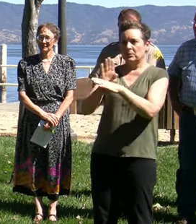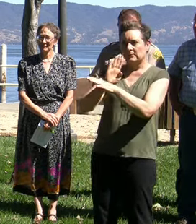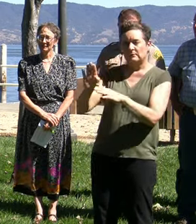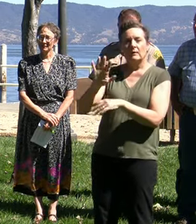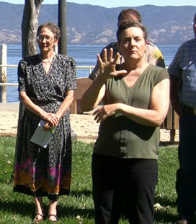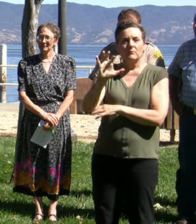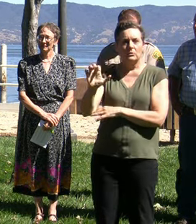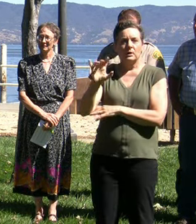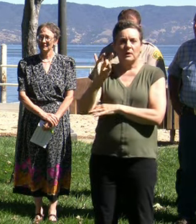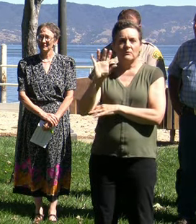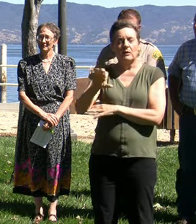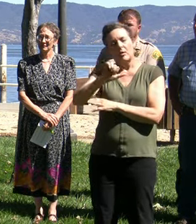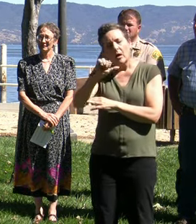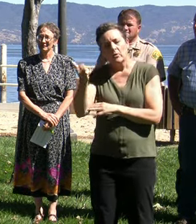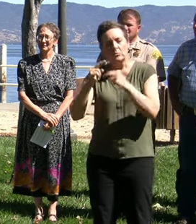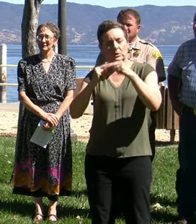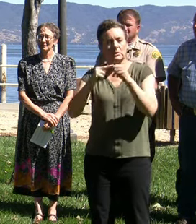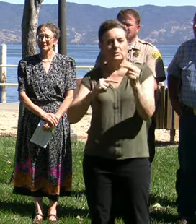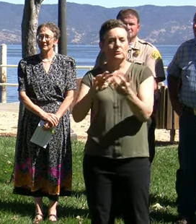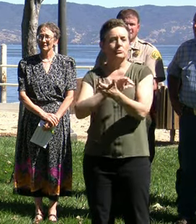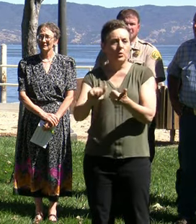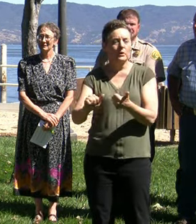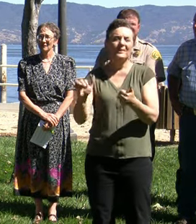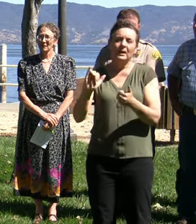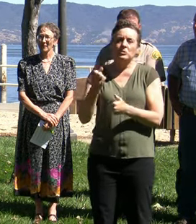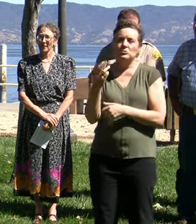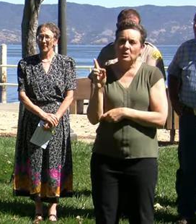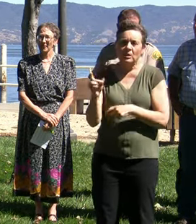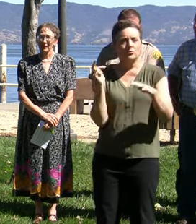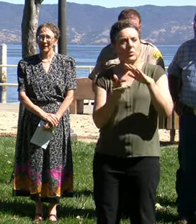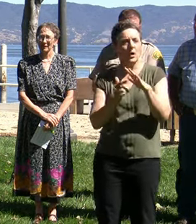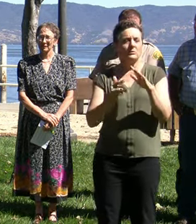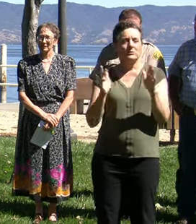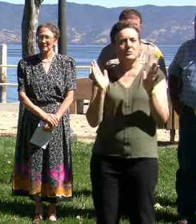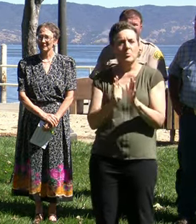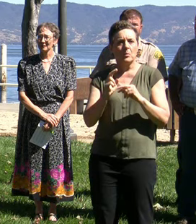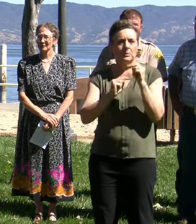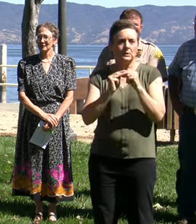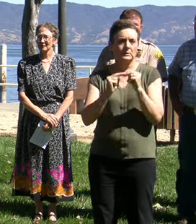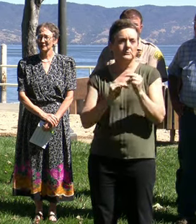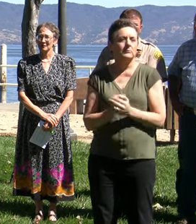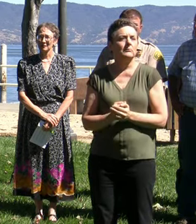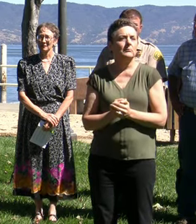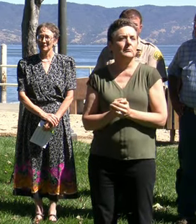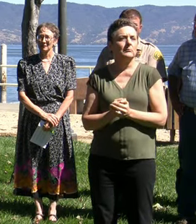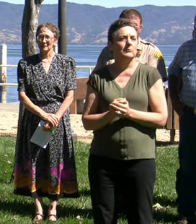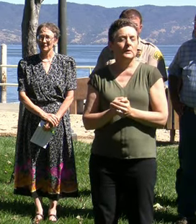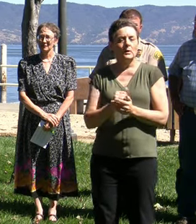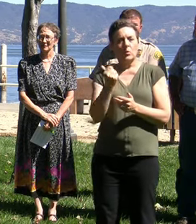and 585 other structures, such as sheds, garages, and other small outbuildings. That